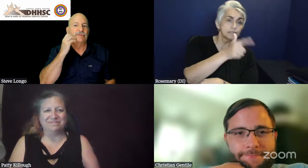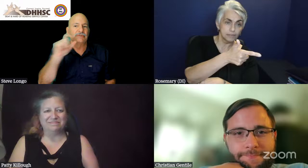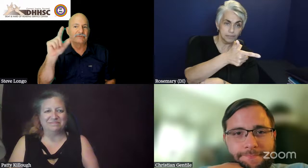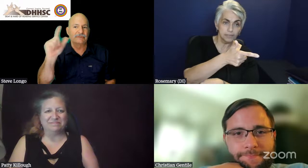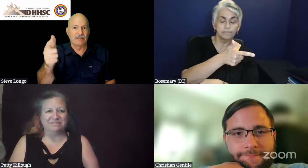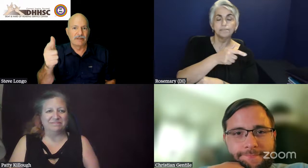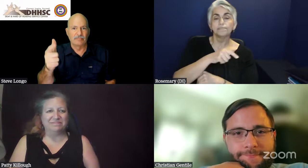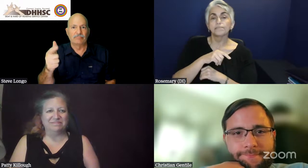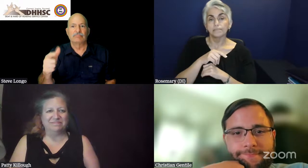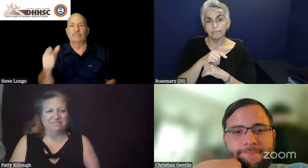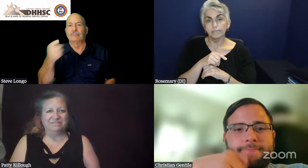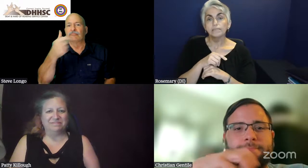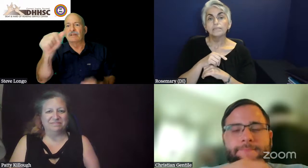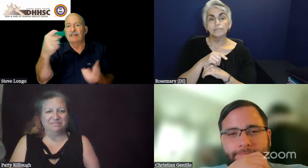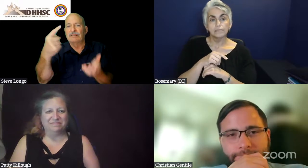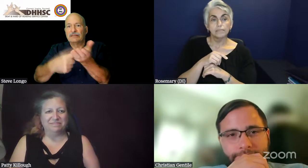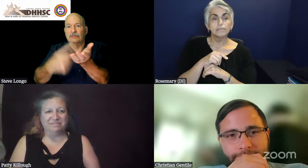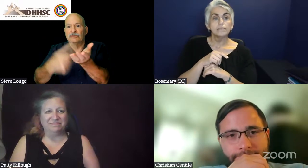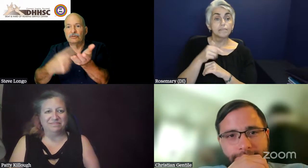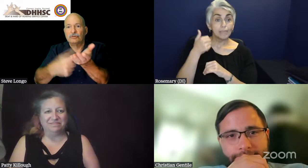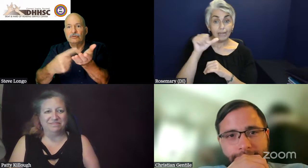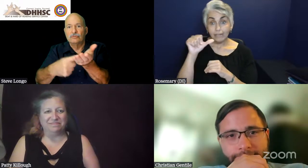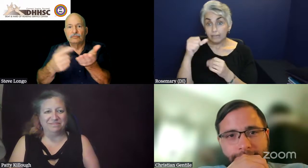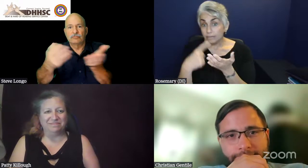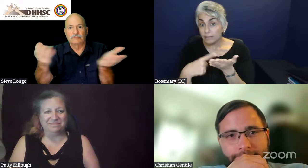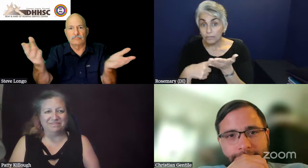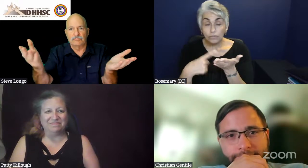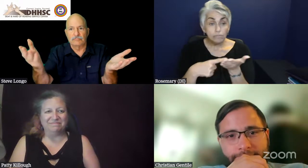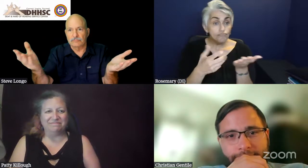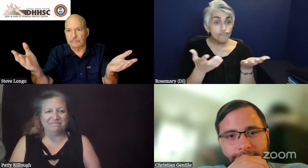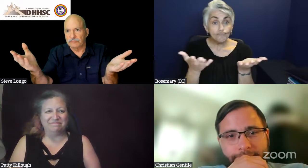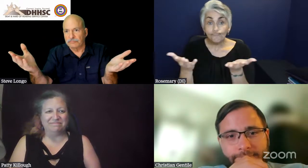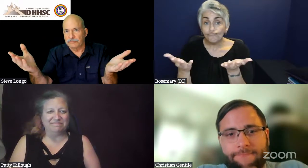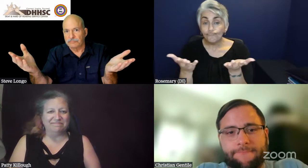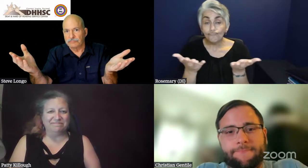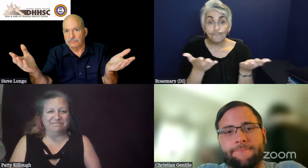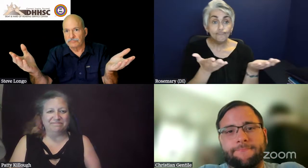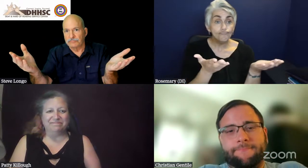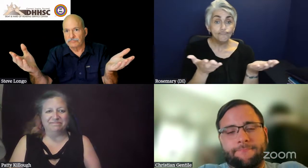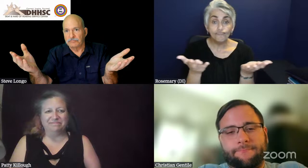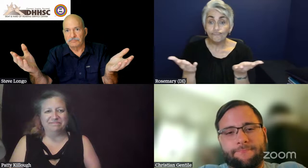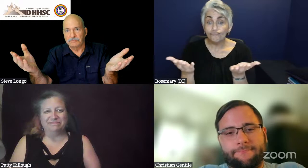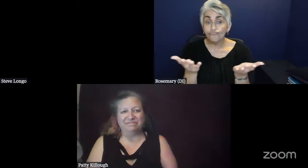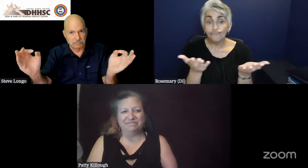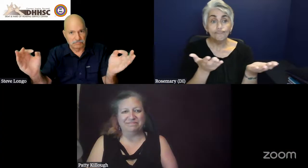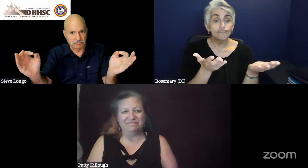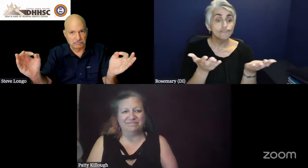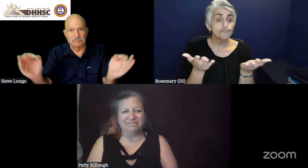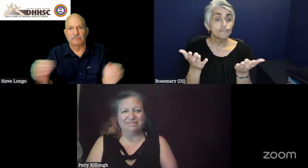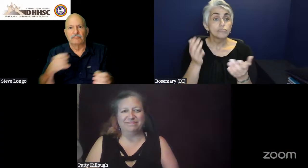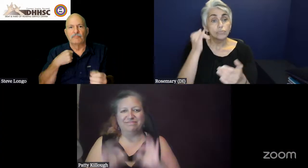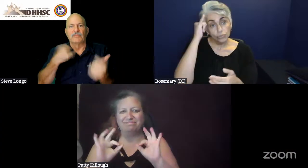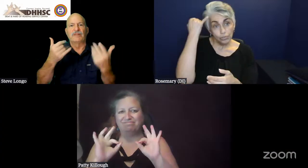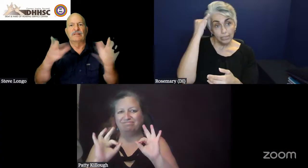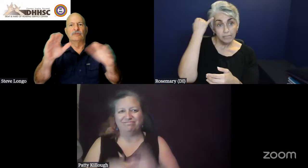yes, I second that. Is there any discussion, says Steve Longo.